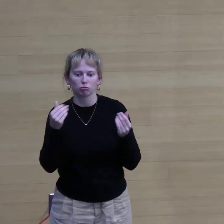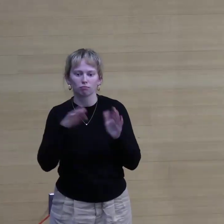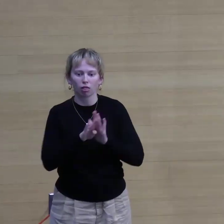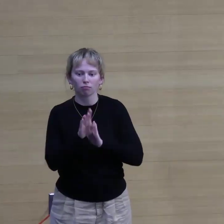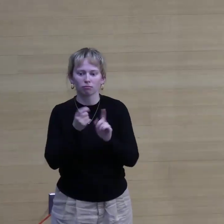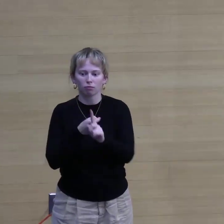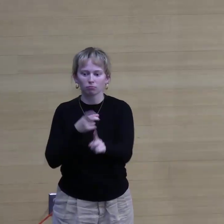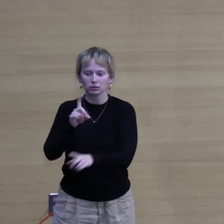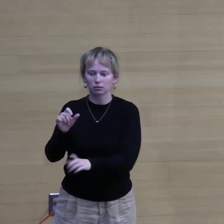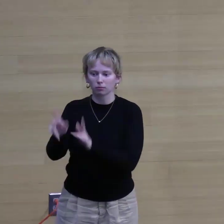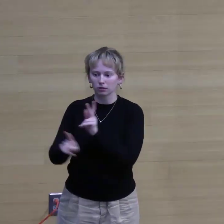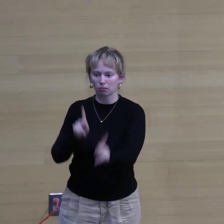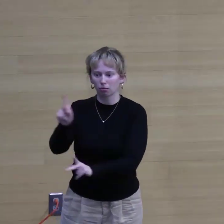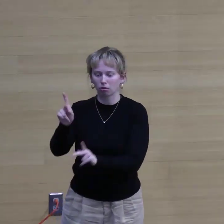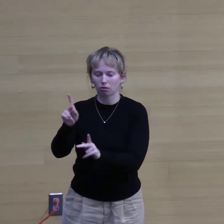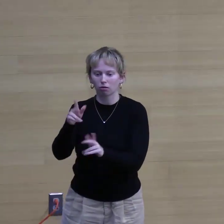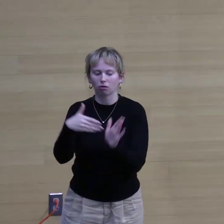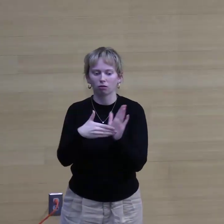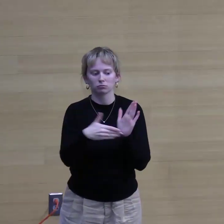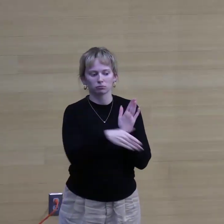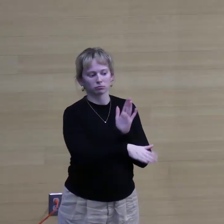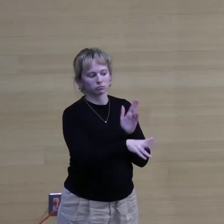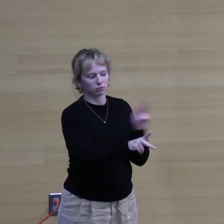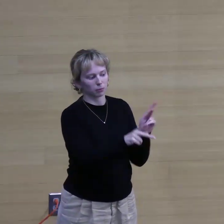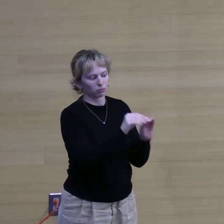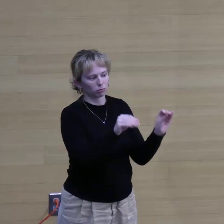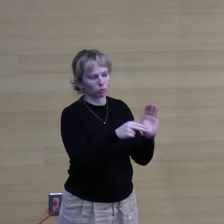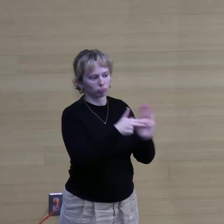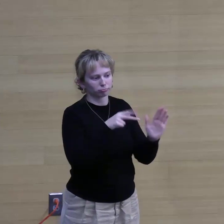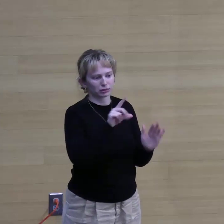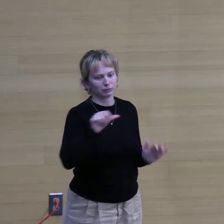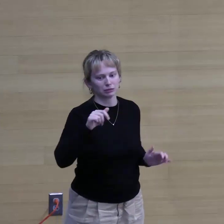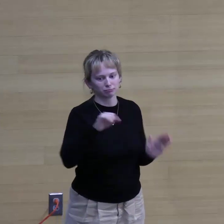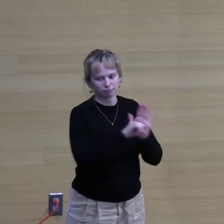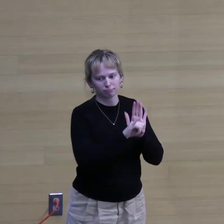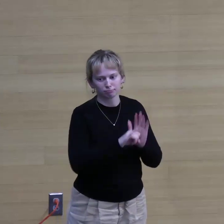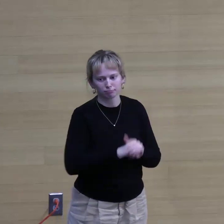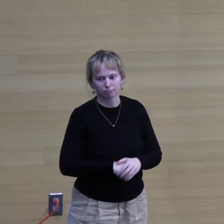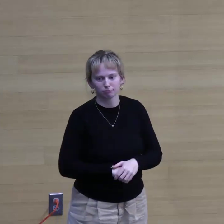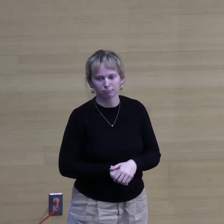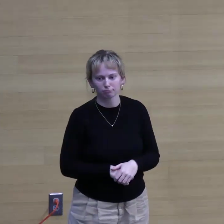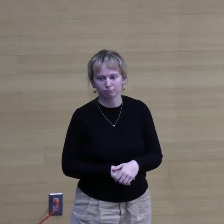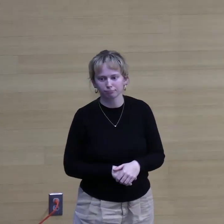by disabled folks versus materials developed by people without disabilities.